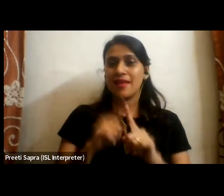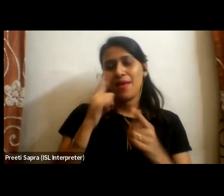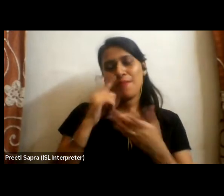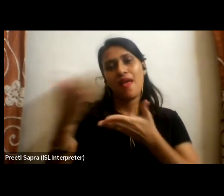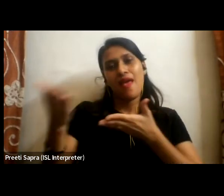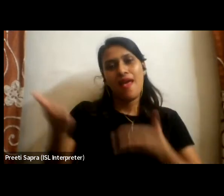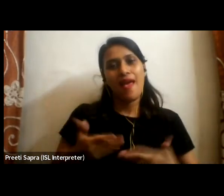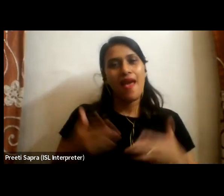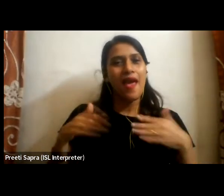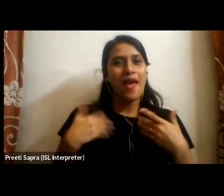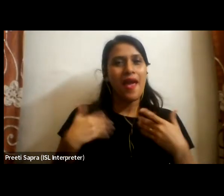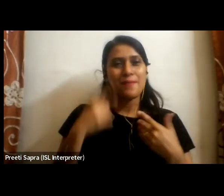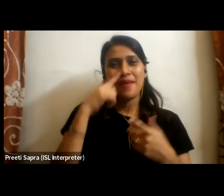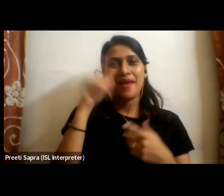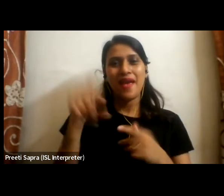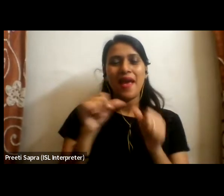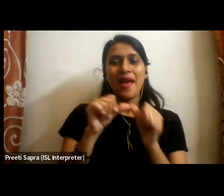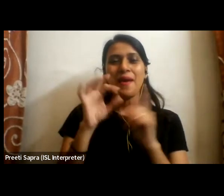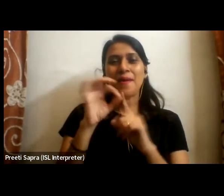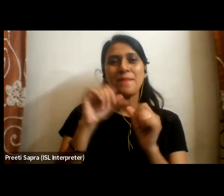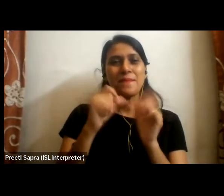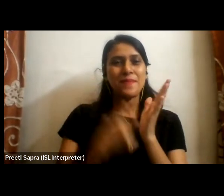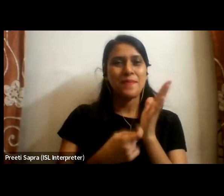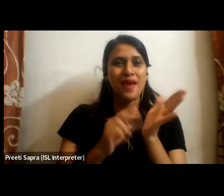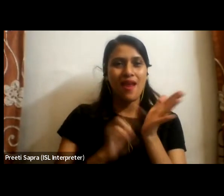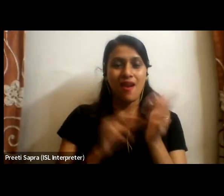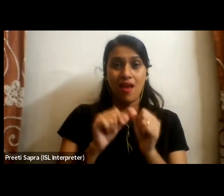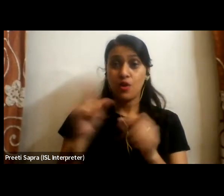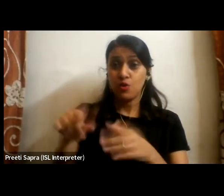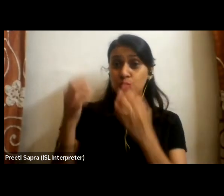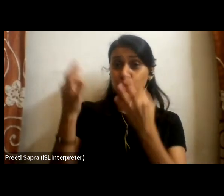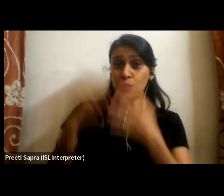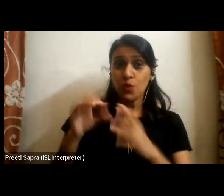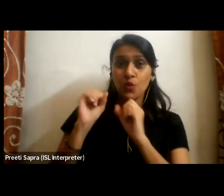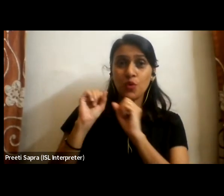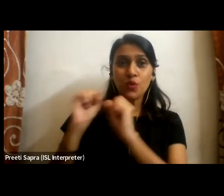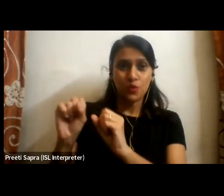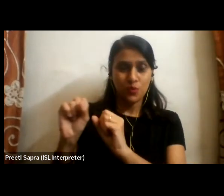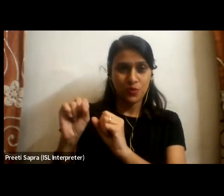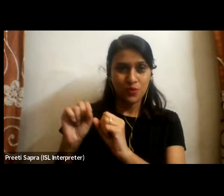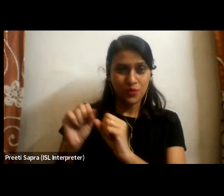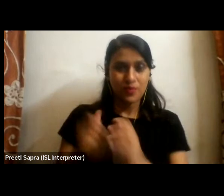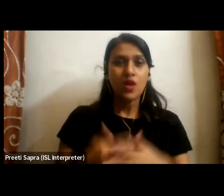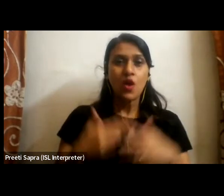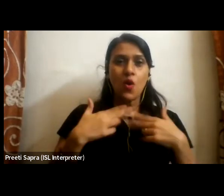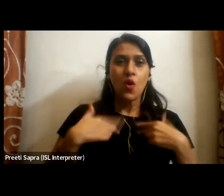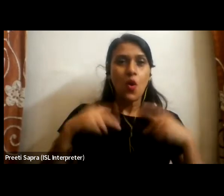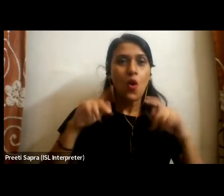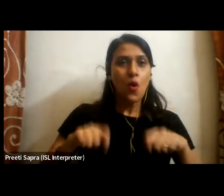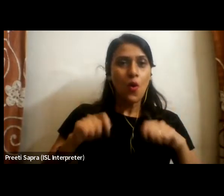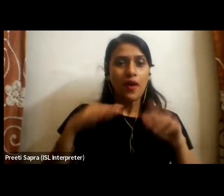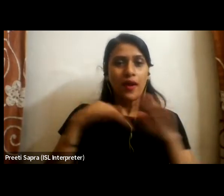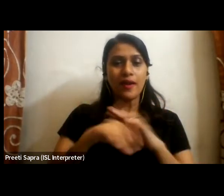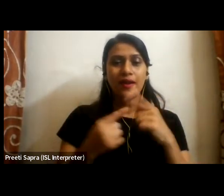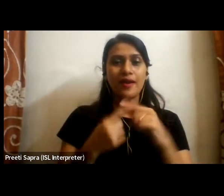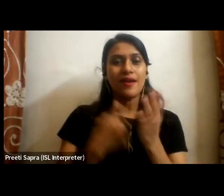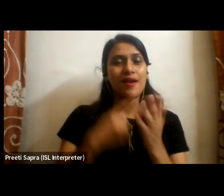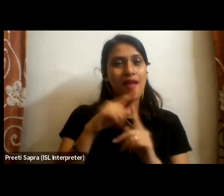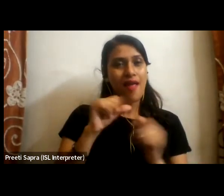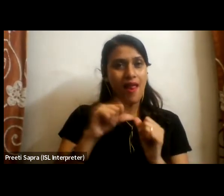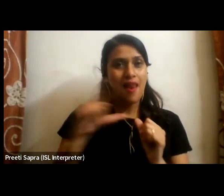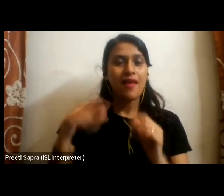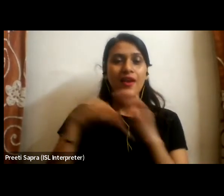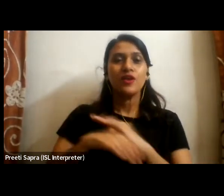with us today to talk about her latest book, Court on Trial, a data-driven account of the Supreme Court of